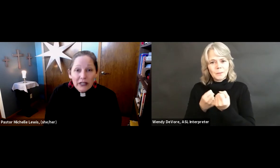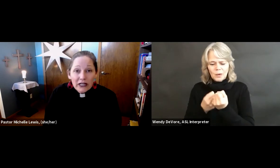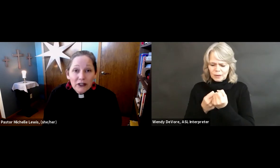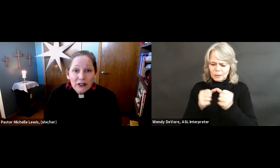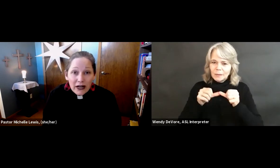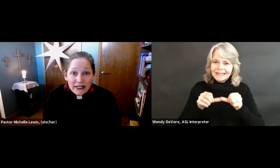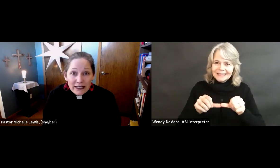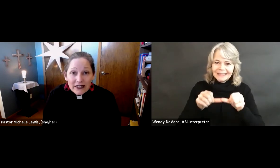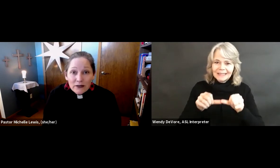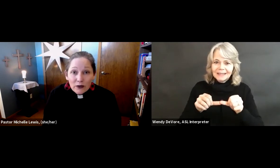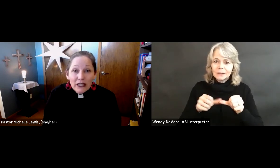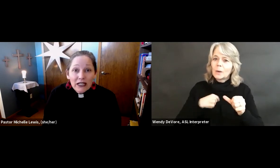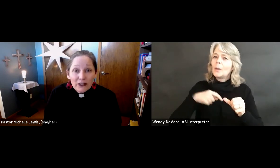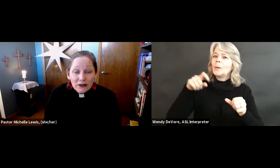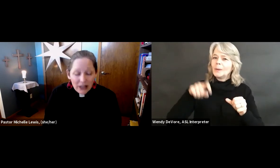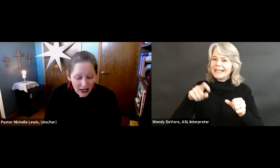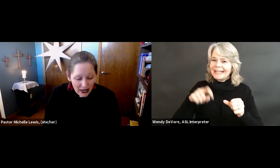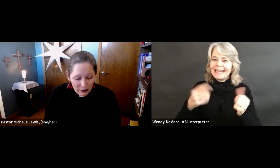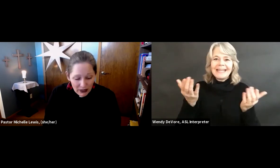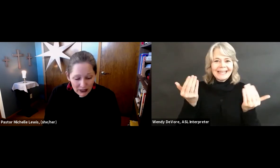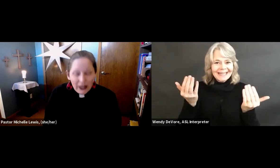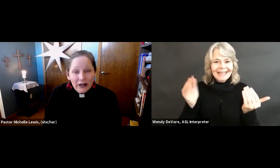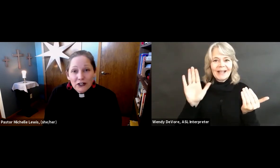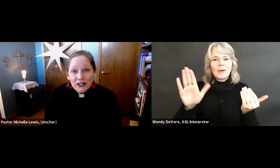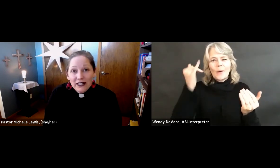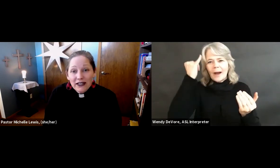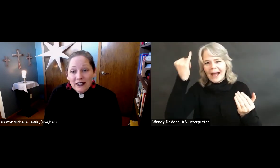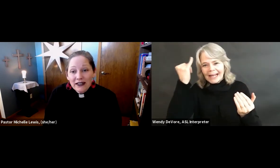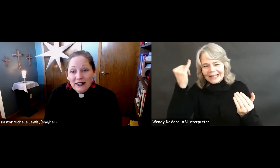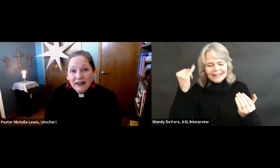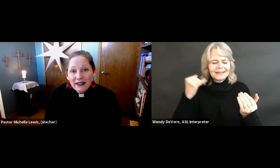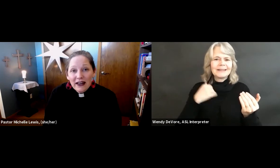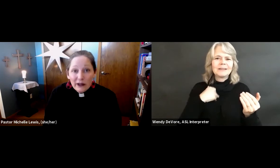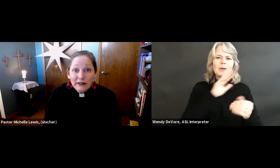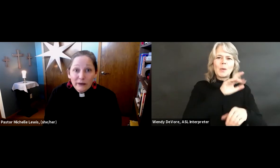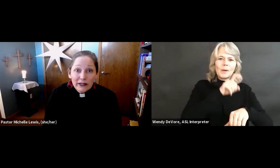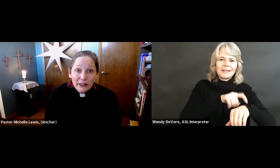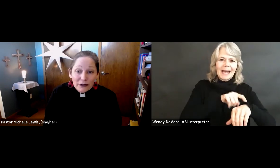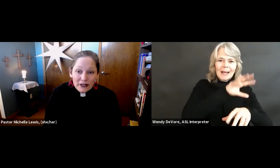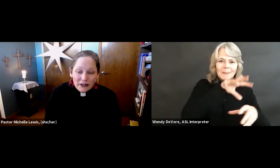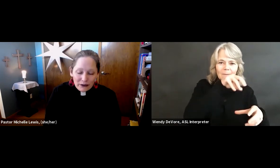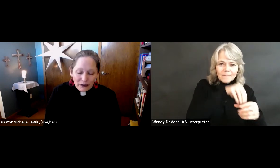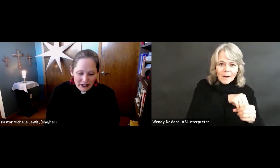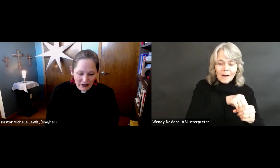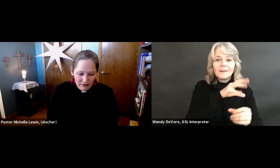your ideas. We need your time and your energy. And we also need your money.